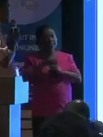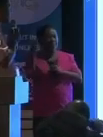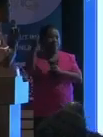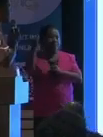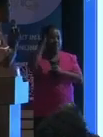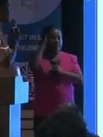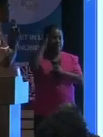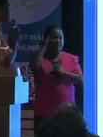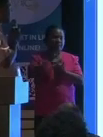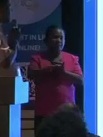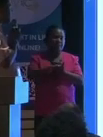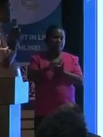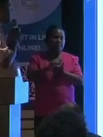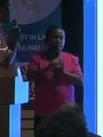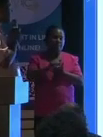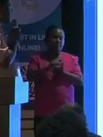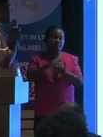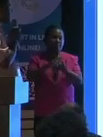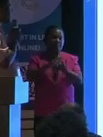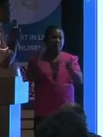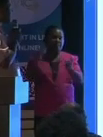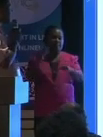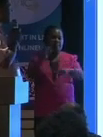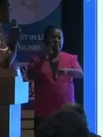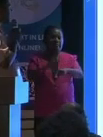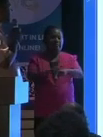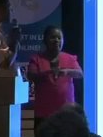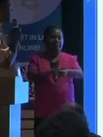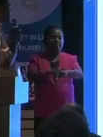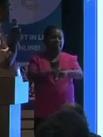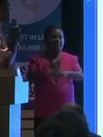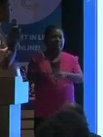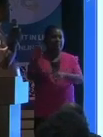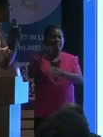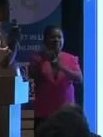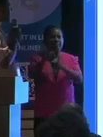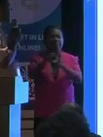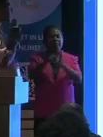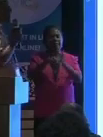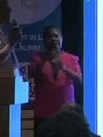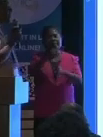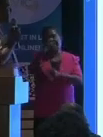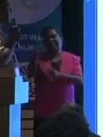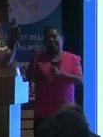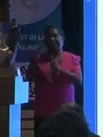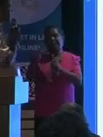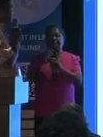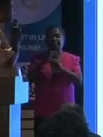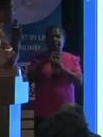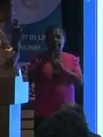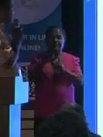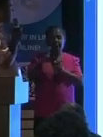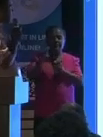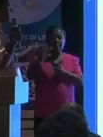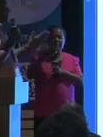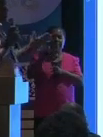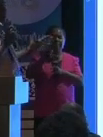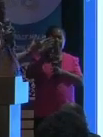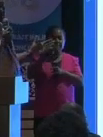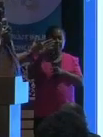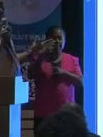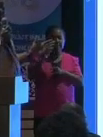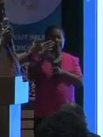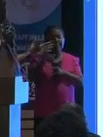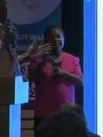context, and then deduction period. It's from January to December 2019. So on